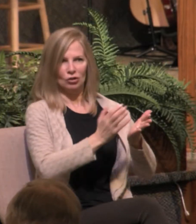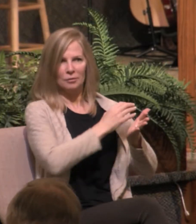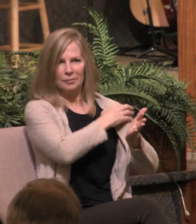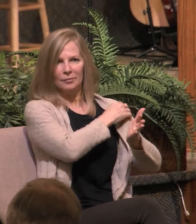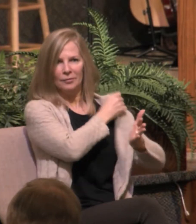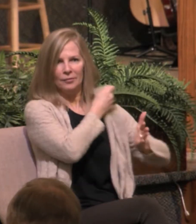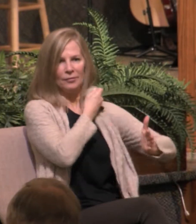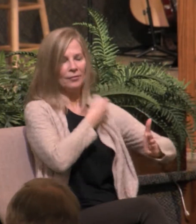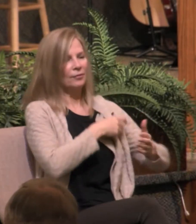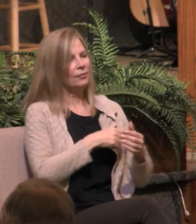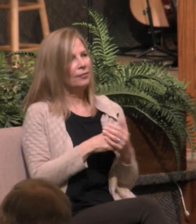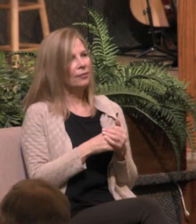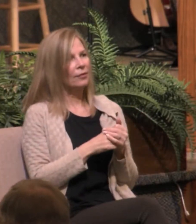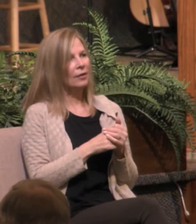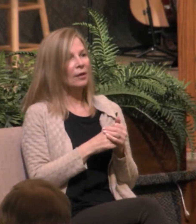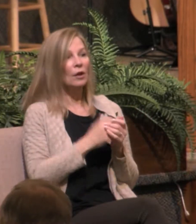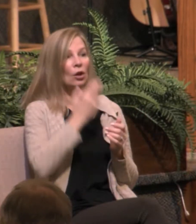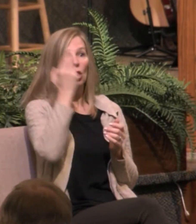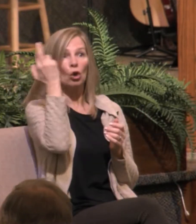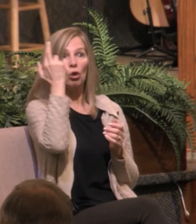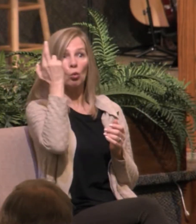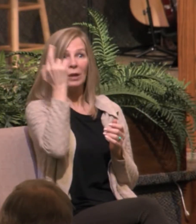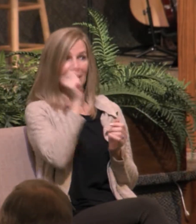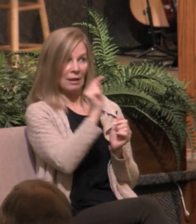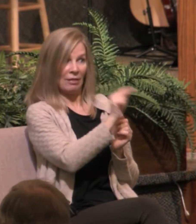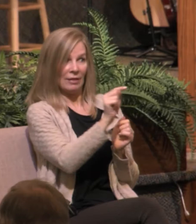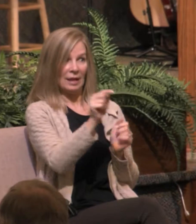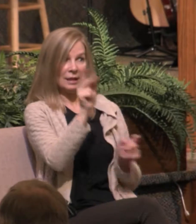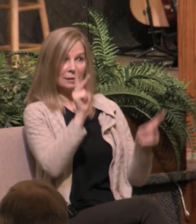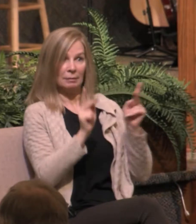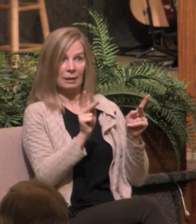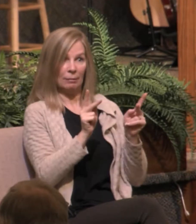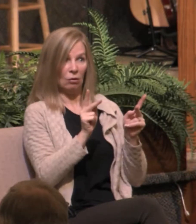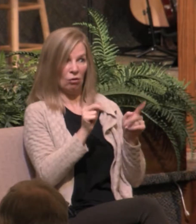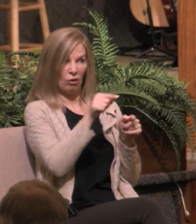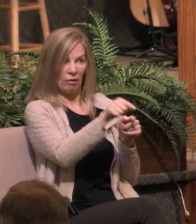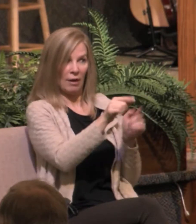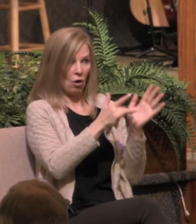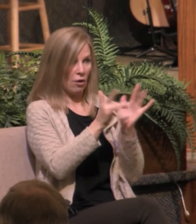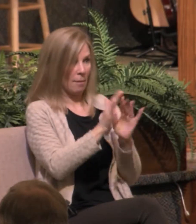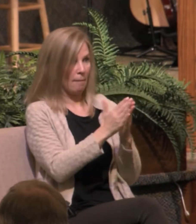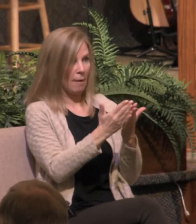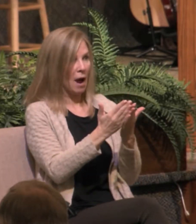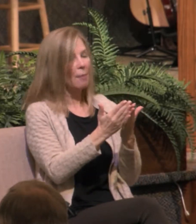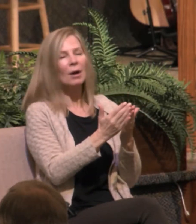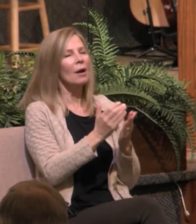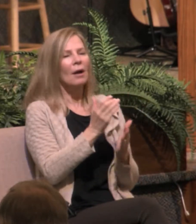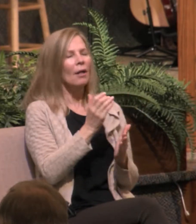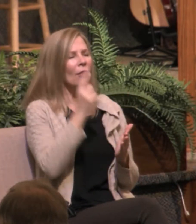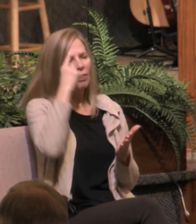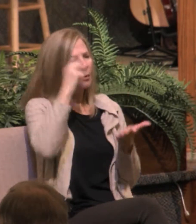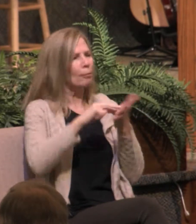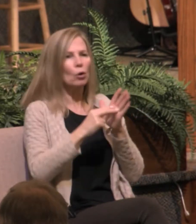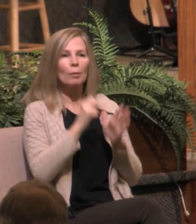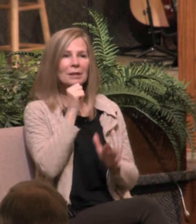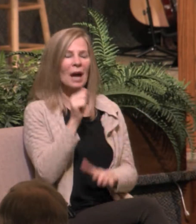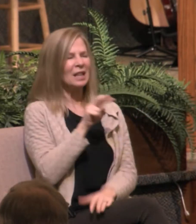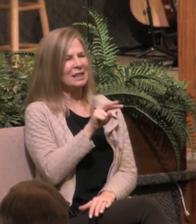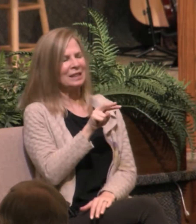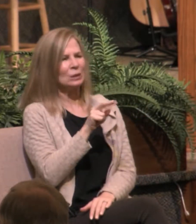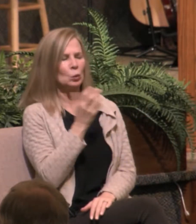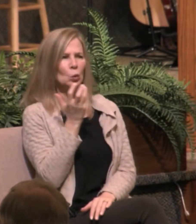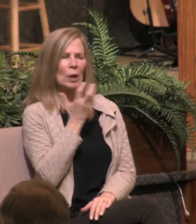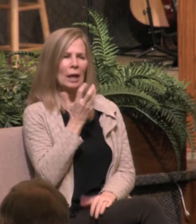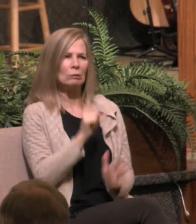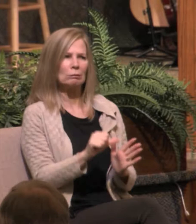These characters aren't in the Bible for us to look at and go, wow, I wish I could be that way, but I can't, it's impossible. No, the expectation is we'll